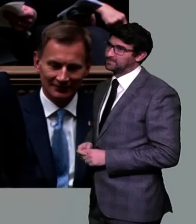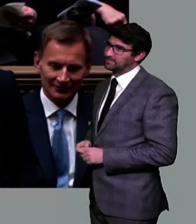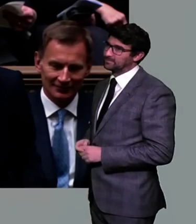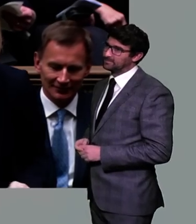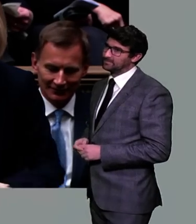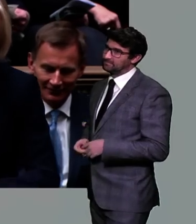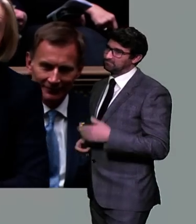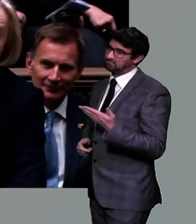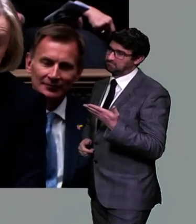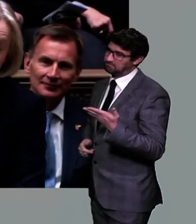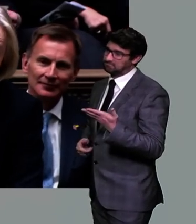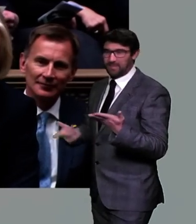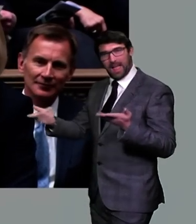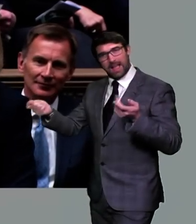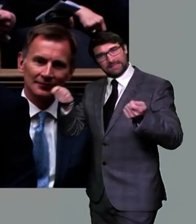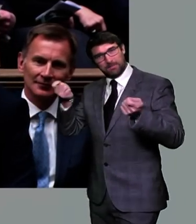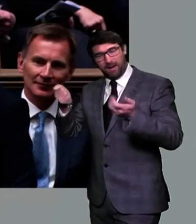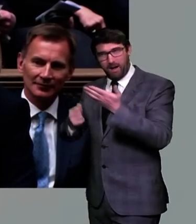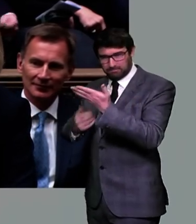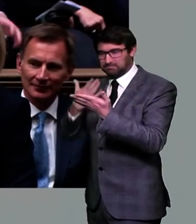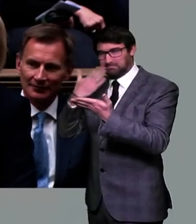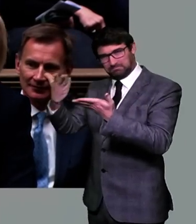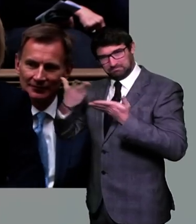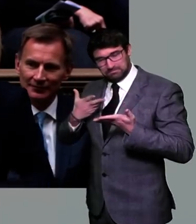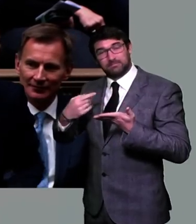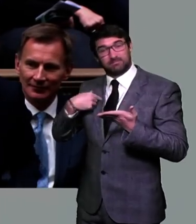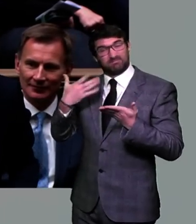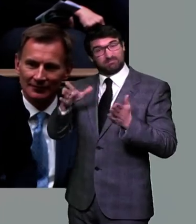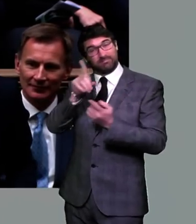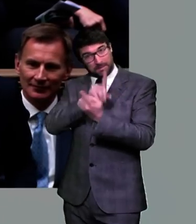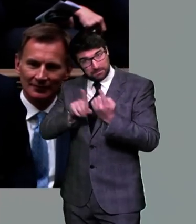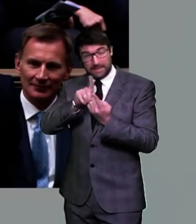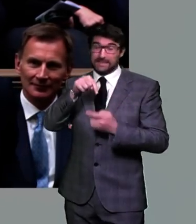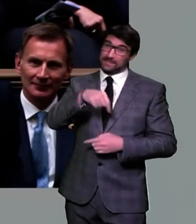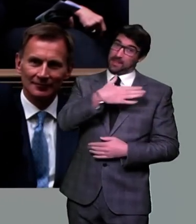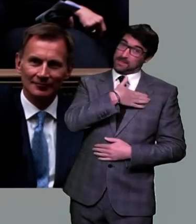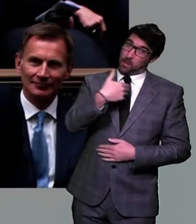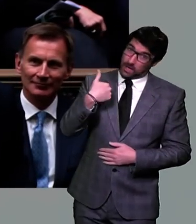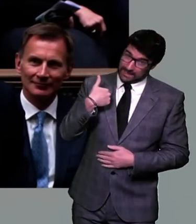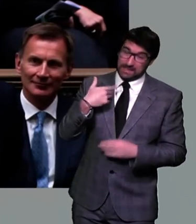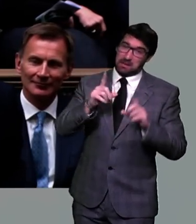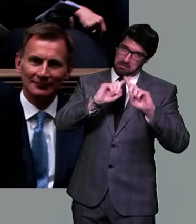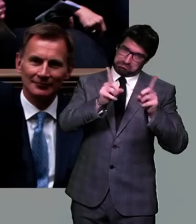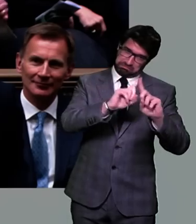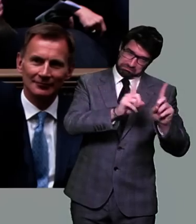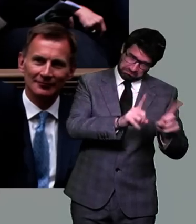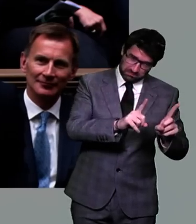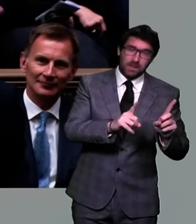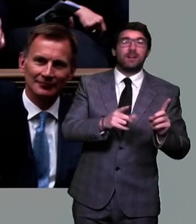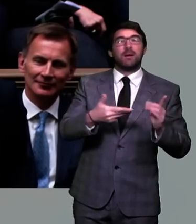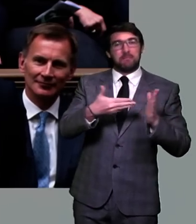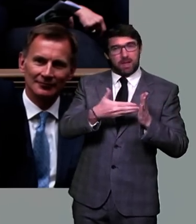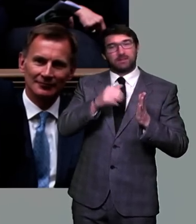Mr. Speaker, this morning I had meetings with ministerial colleagues and others. In addition to my duties in this